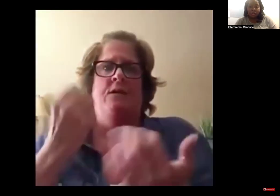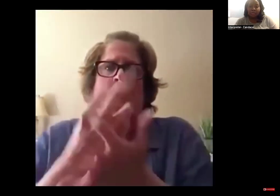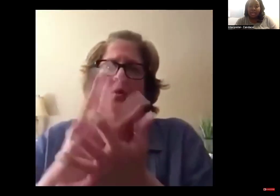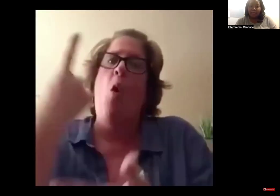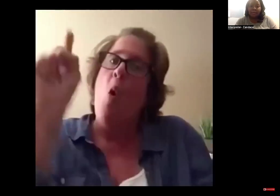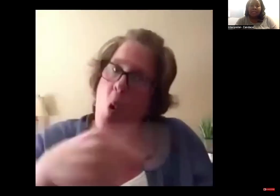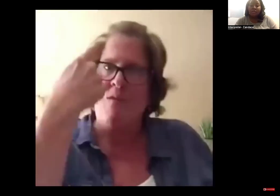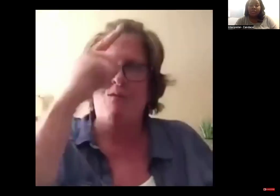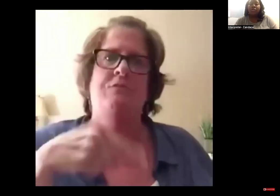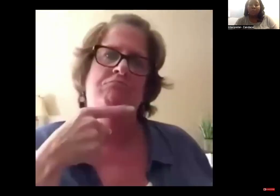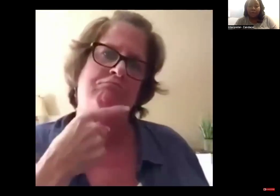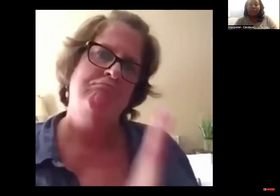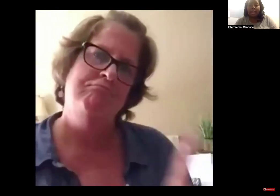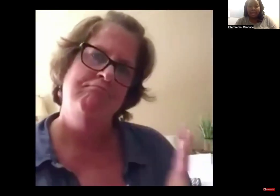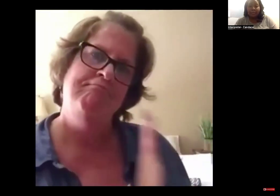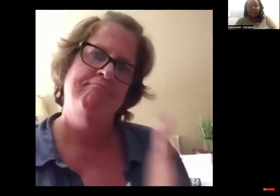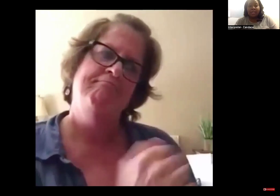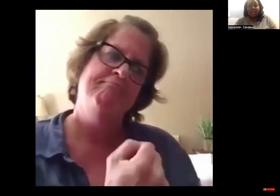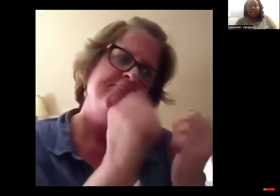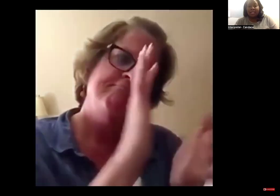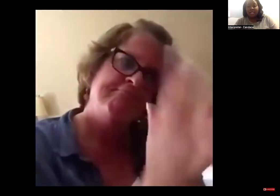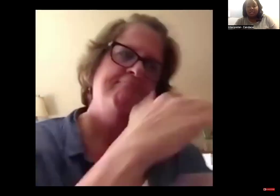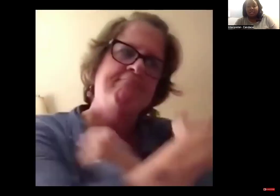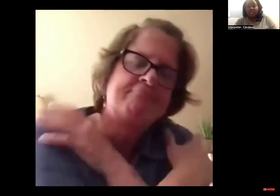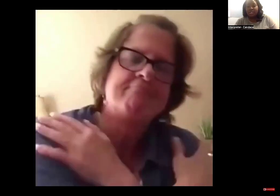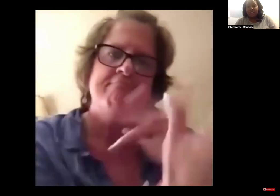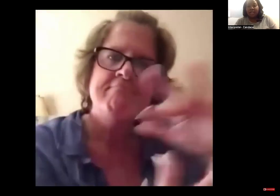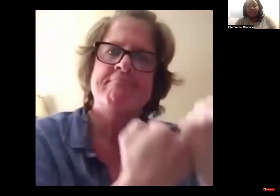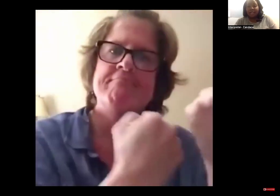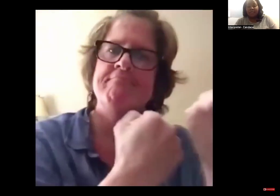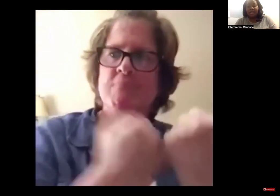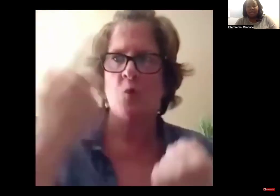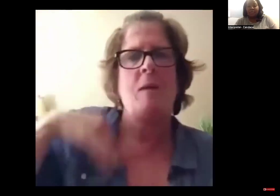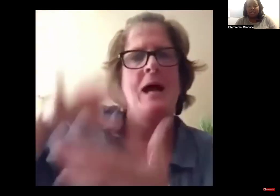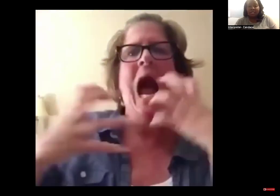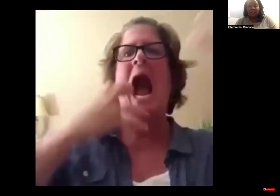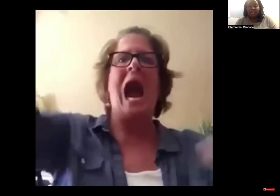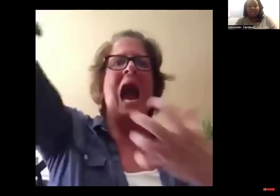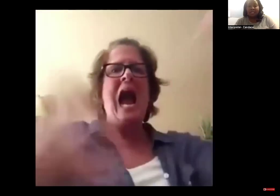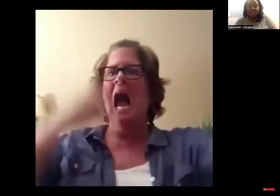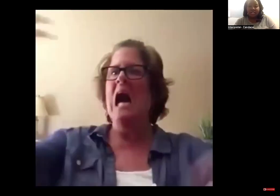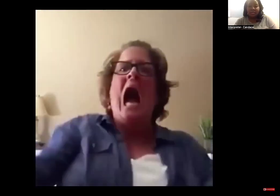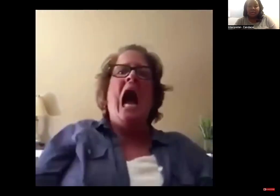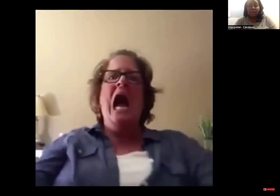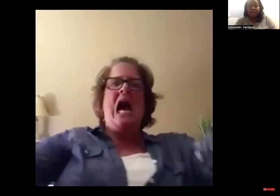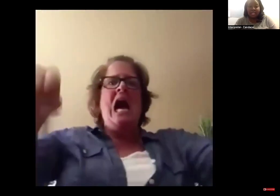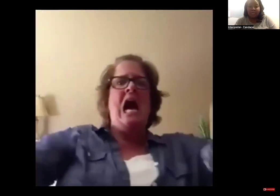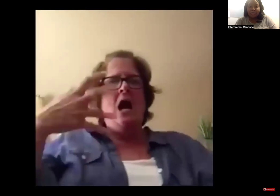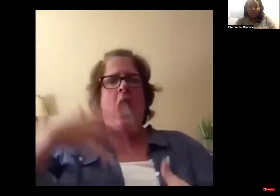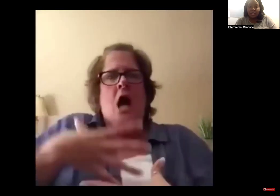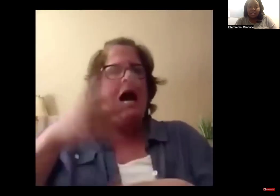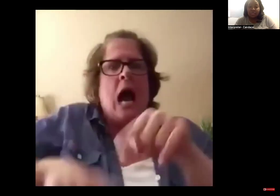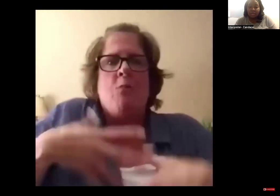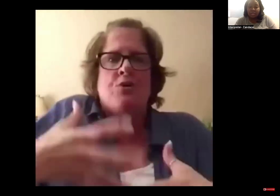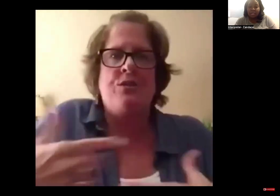The social worker came, and she tried to advocate with them, gave him hugs and everything, and tried to support him. While my